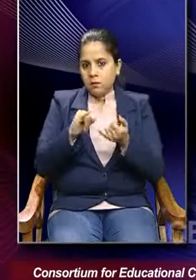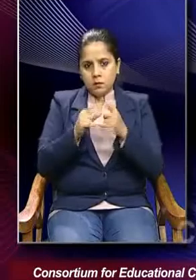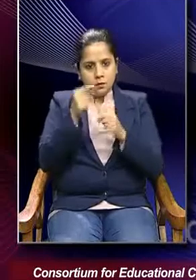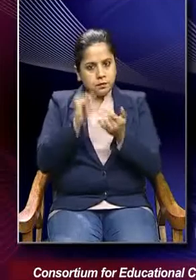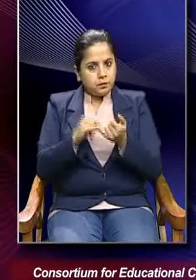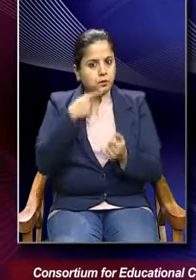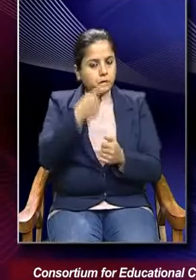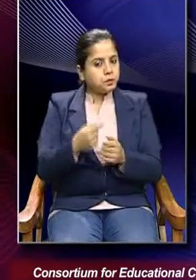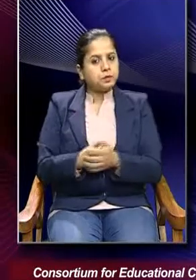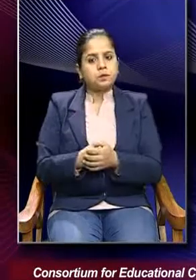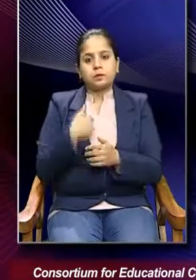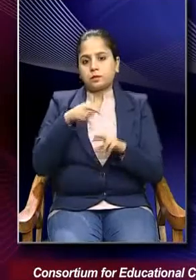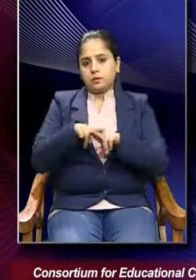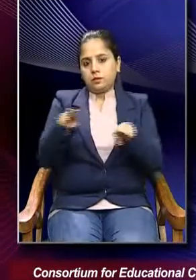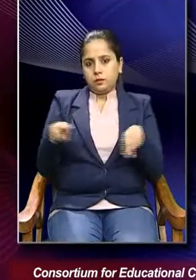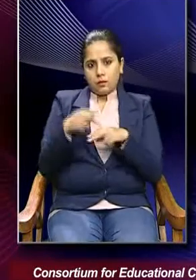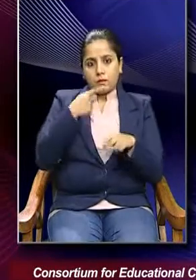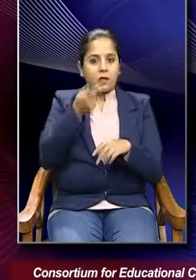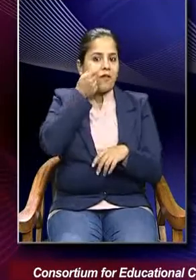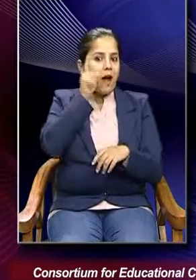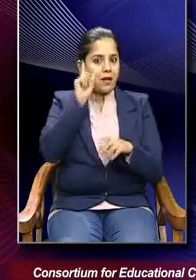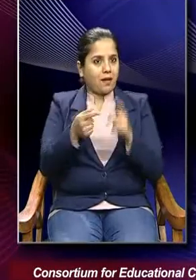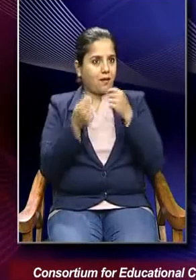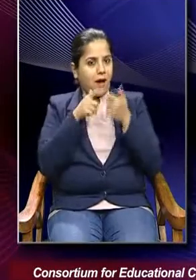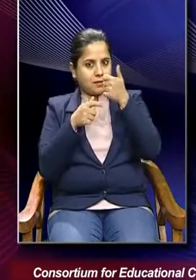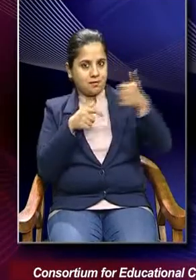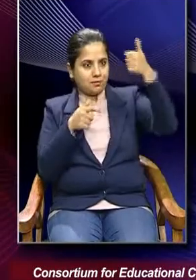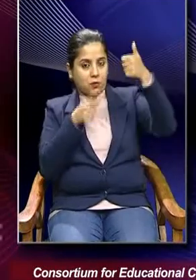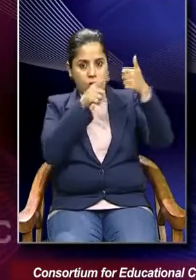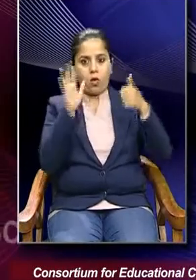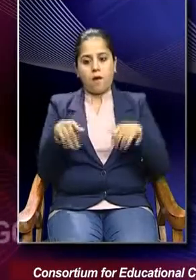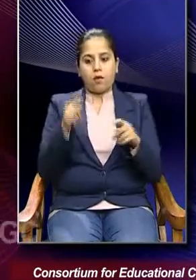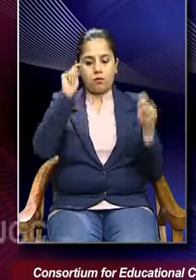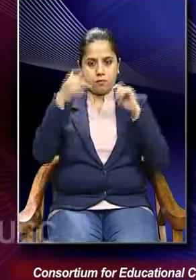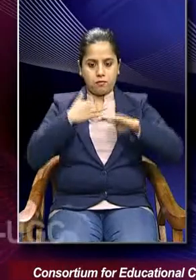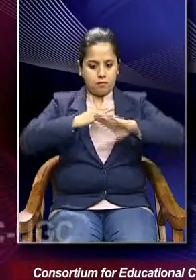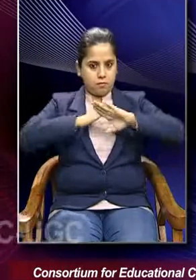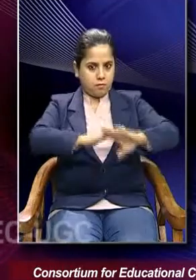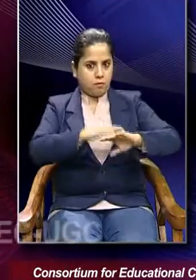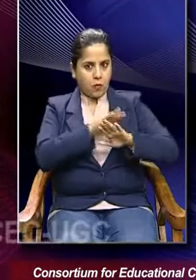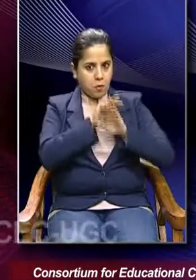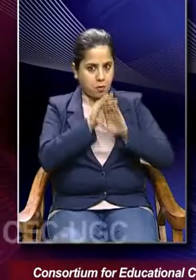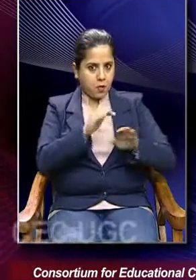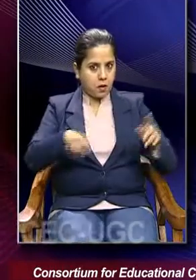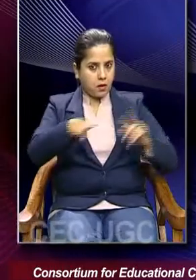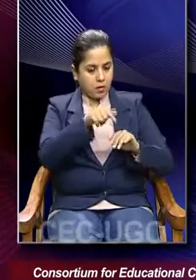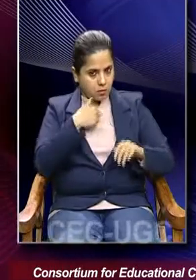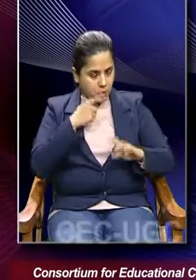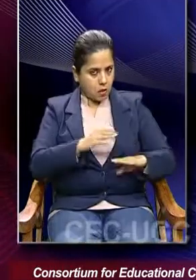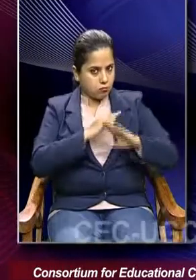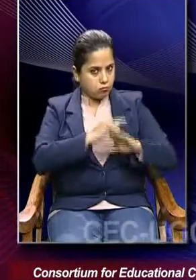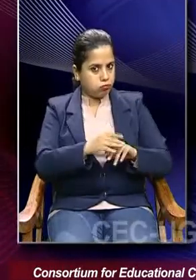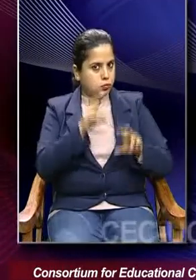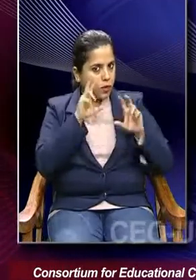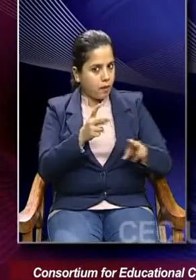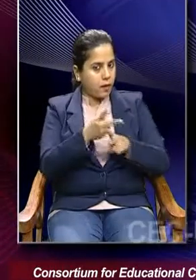as say in a family as father, and you have a role of protecting or taking care of the child. So,